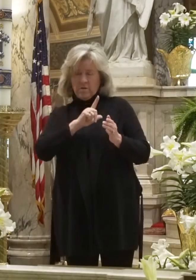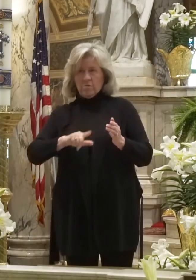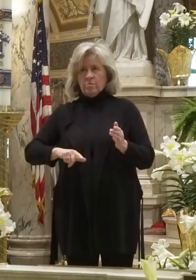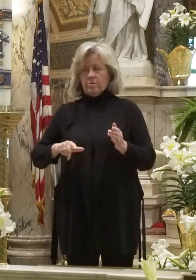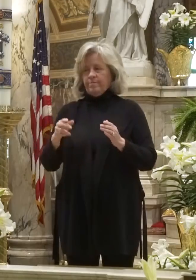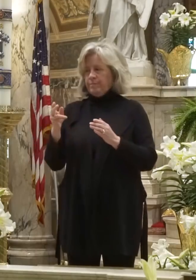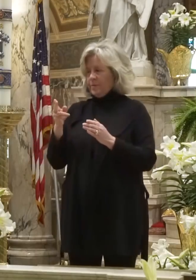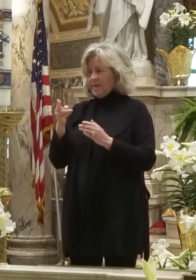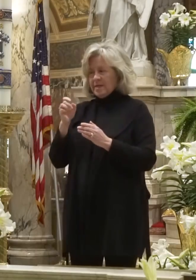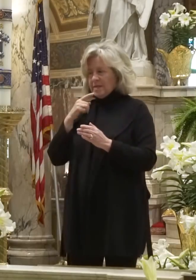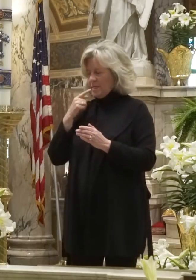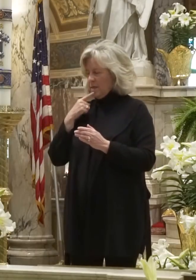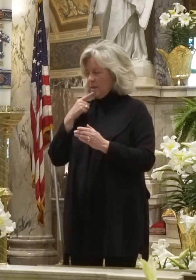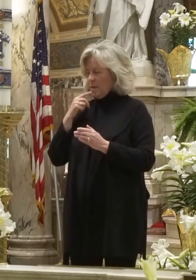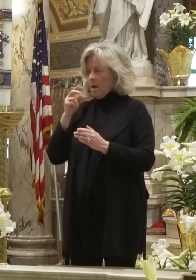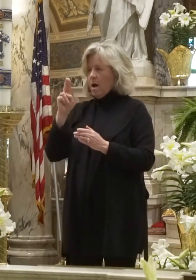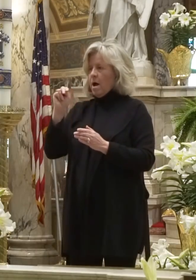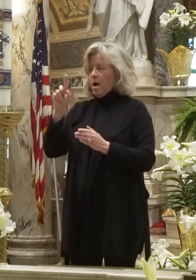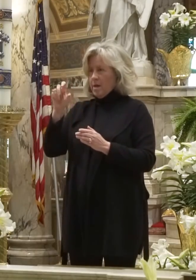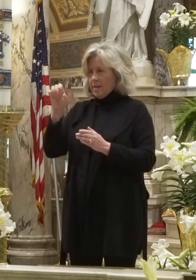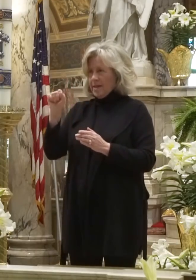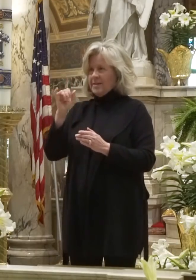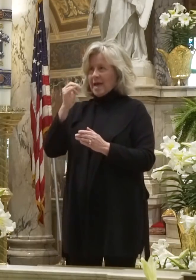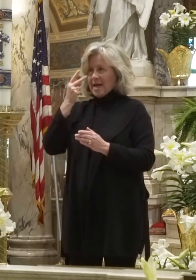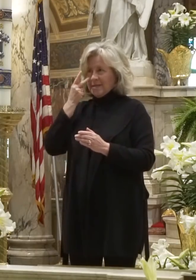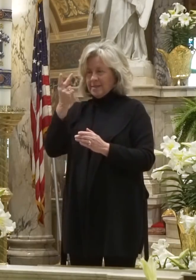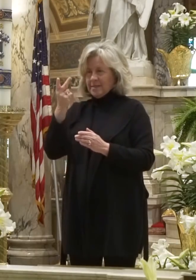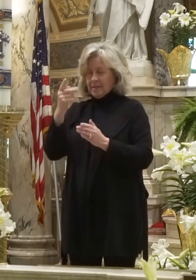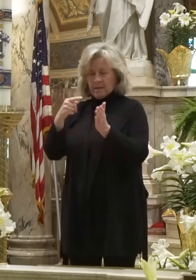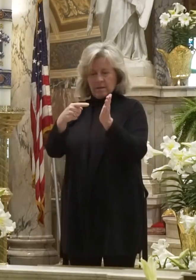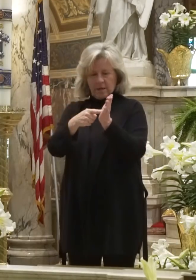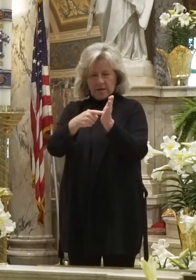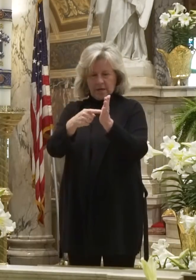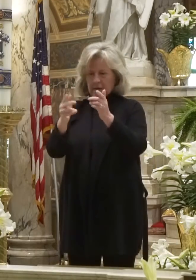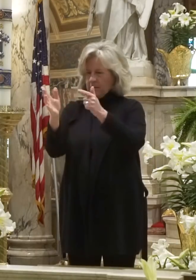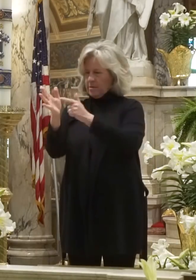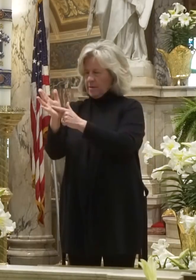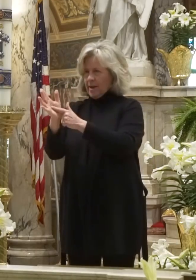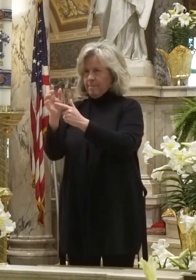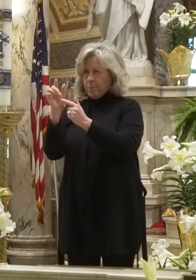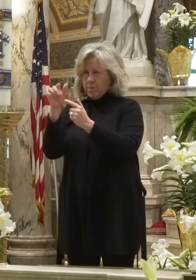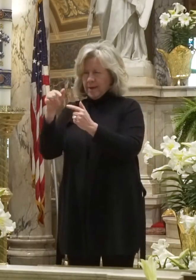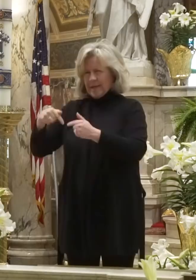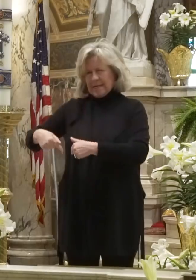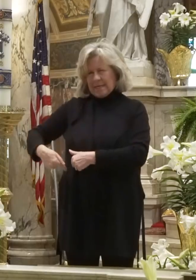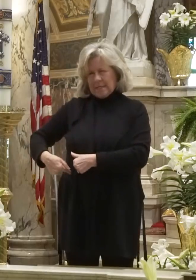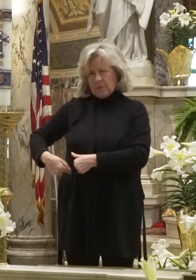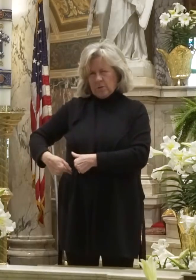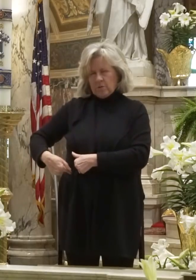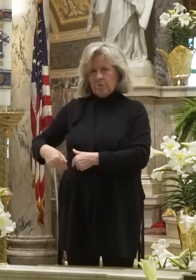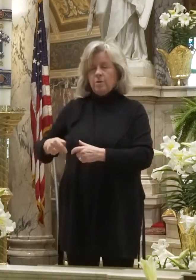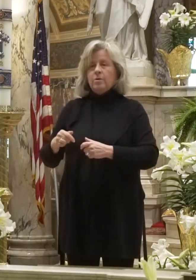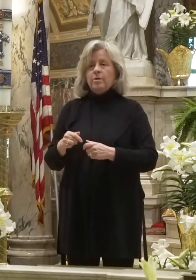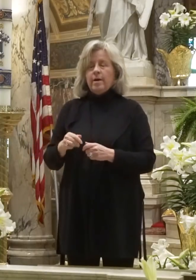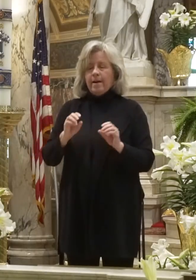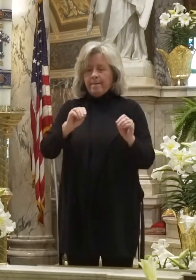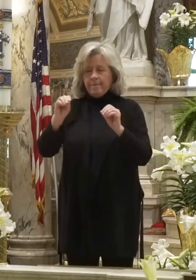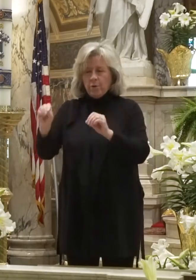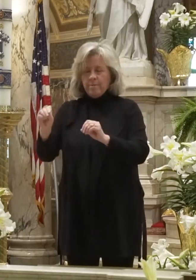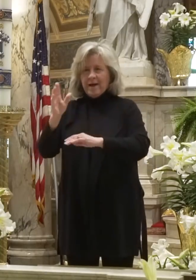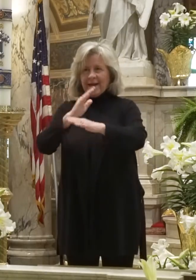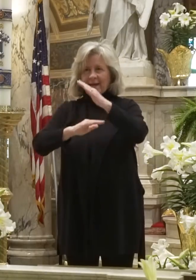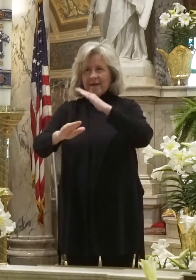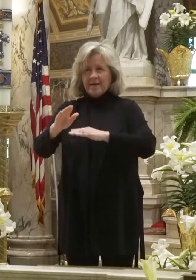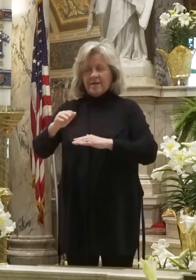them, "Unless I see the mark of the nails in his hands, and put my finger into the nail marks, and put my